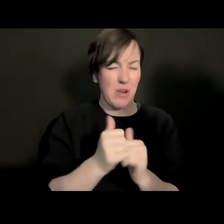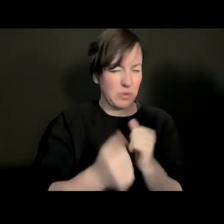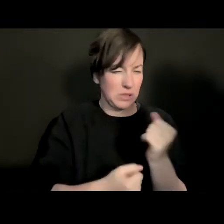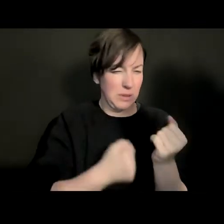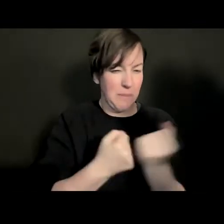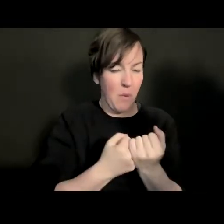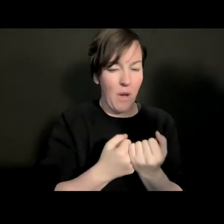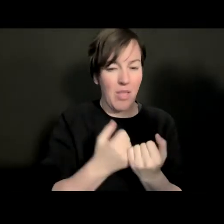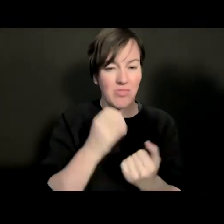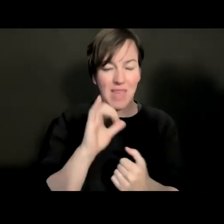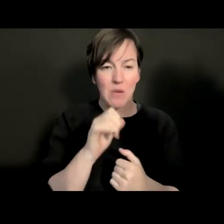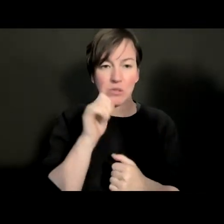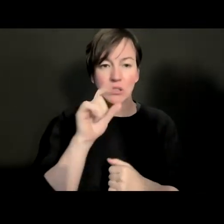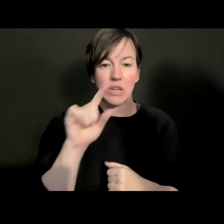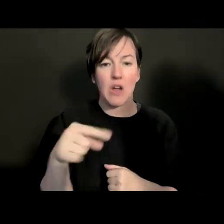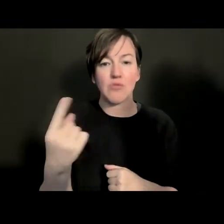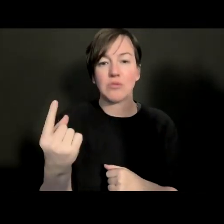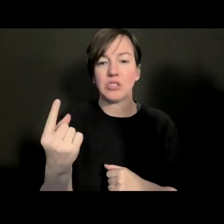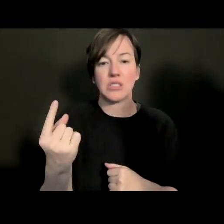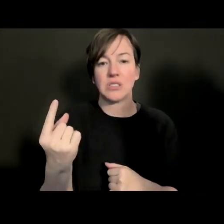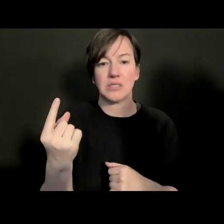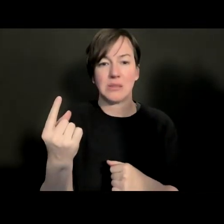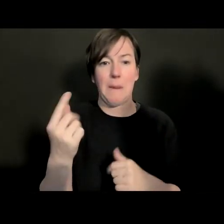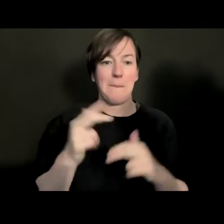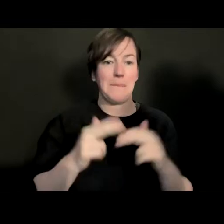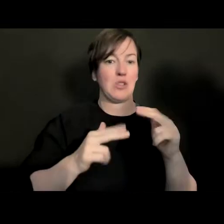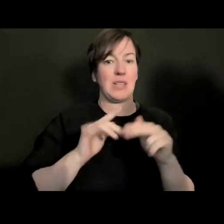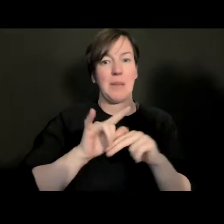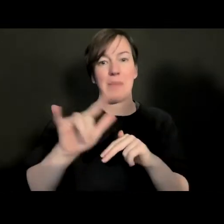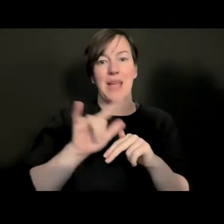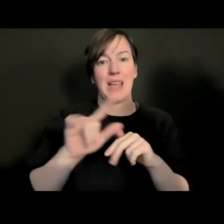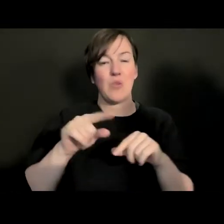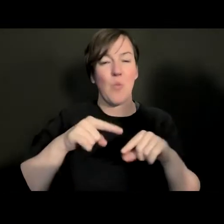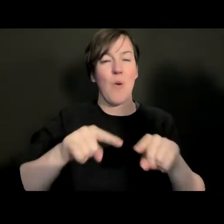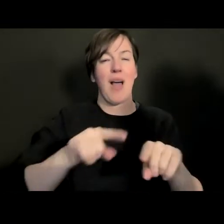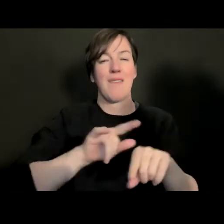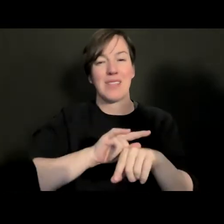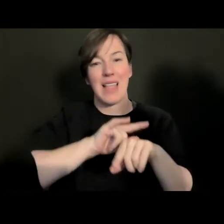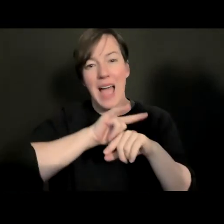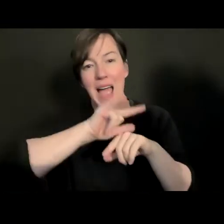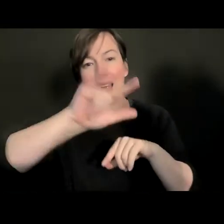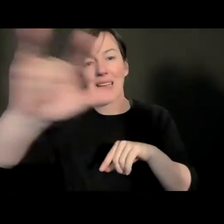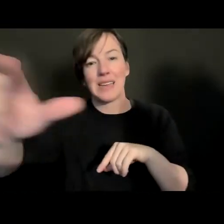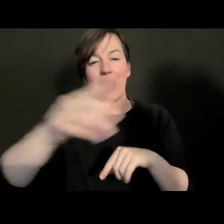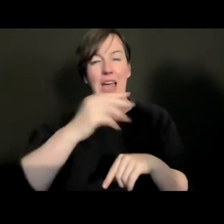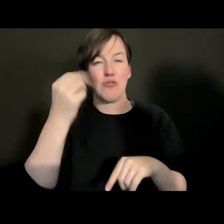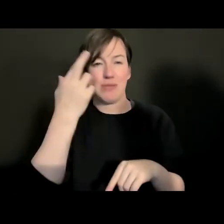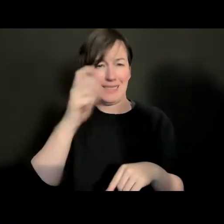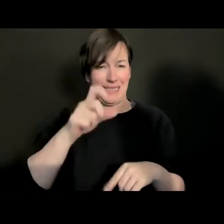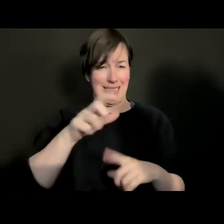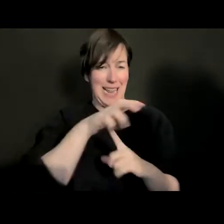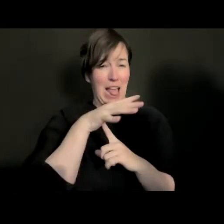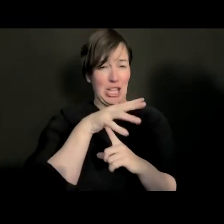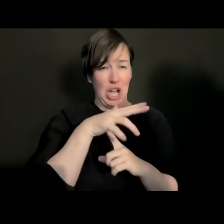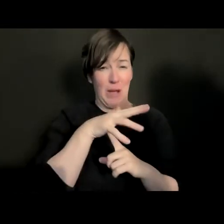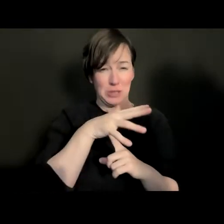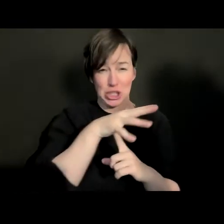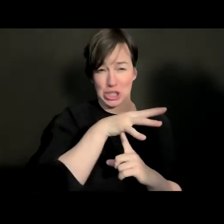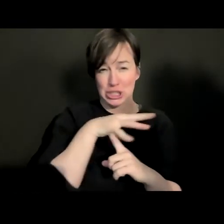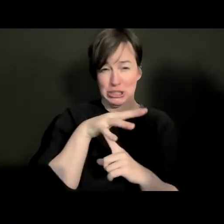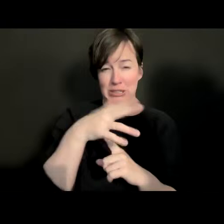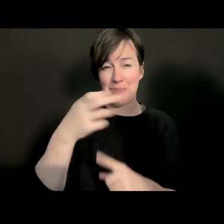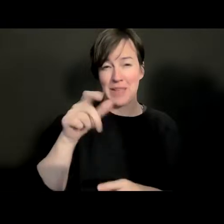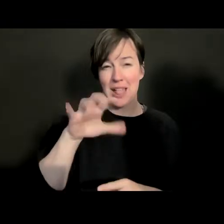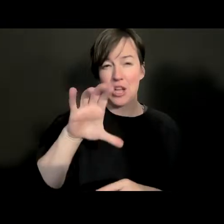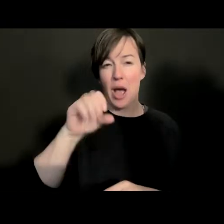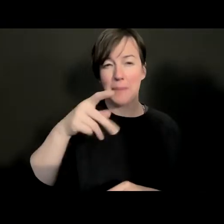even building the plane while flying. It was building the plane while flying and realizing what you needed was a helicopter. And so